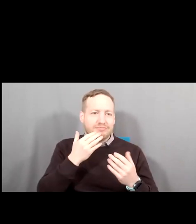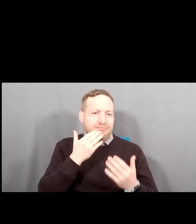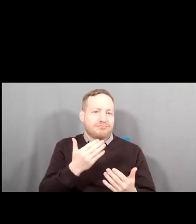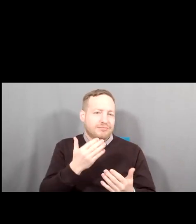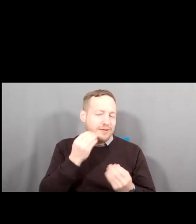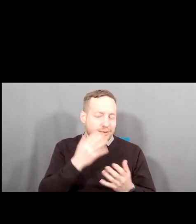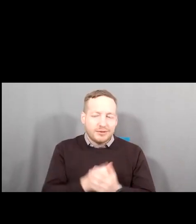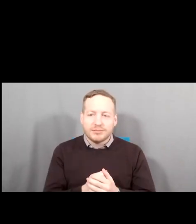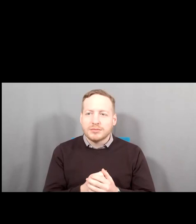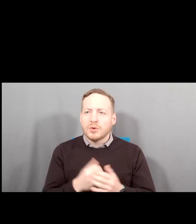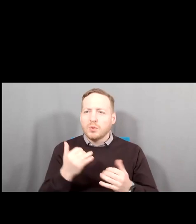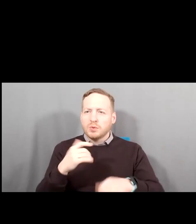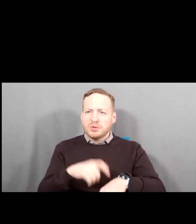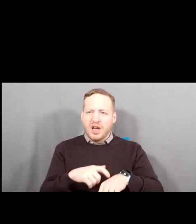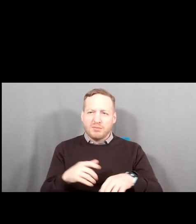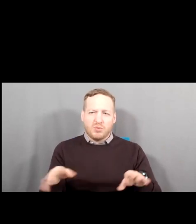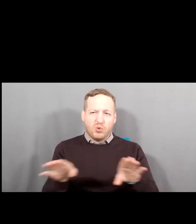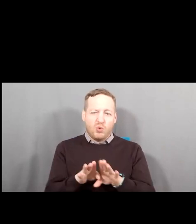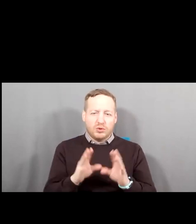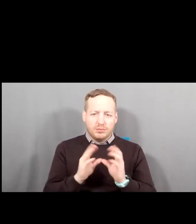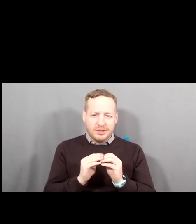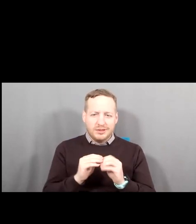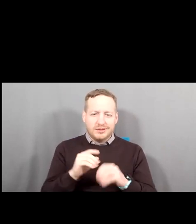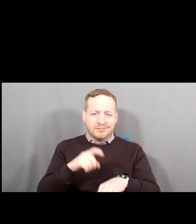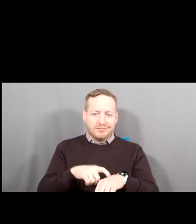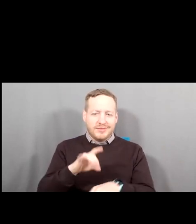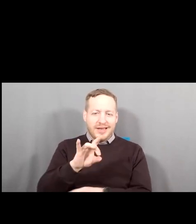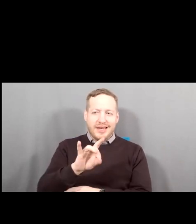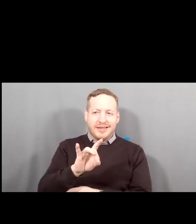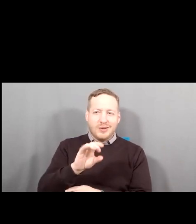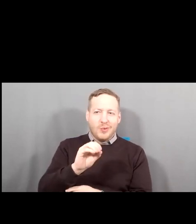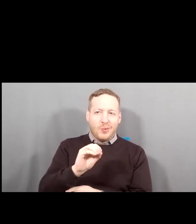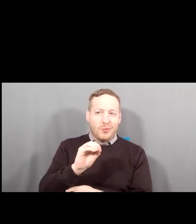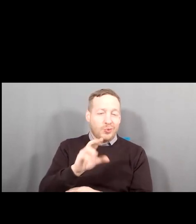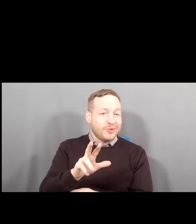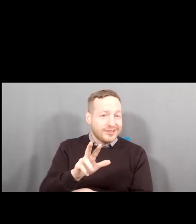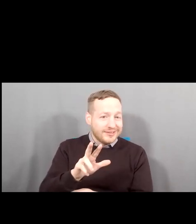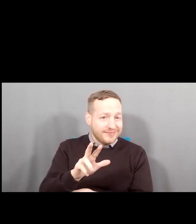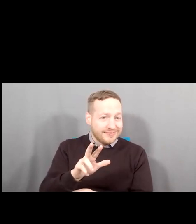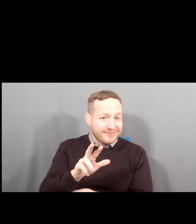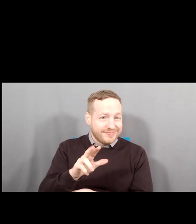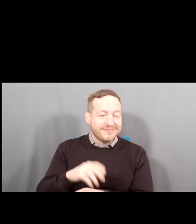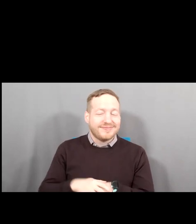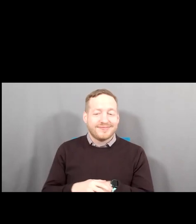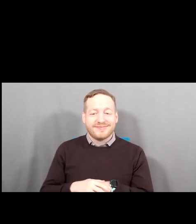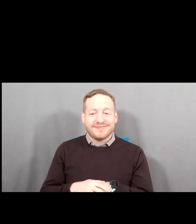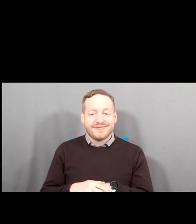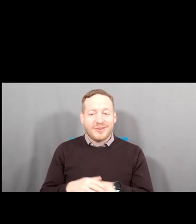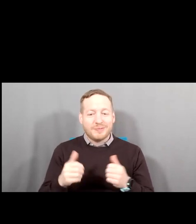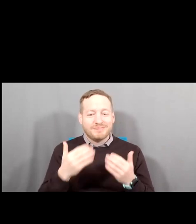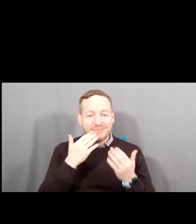And very informative, lots of good information. So we're going to go ahead and close the meeting at 8:03.